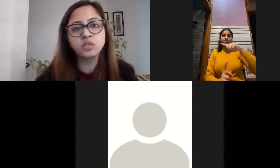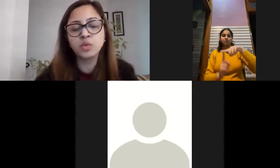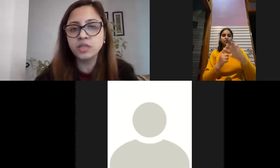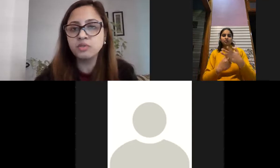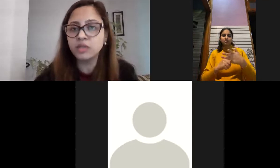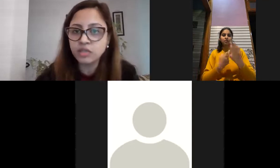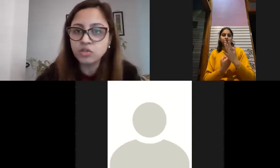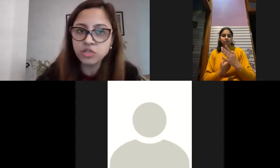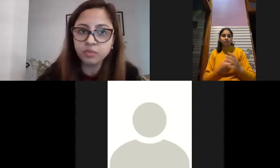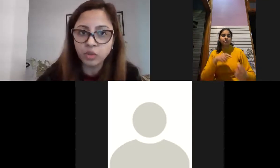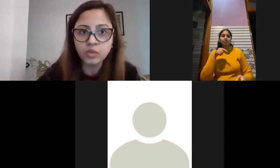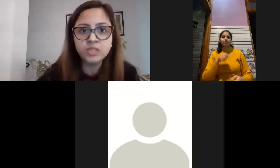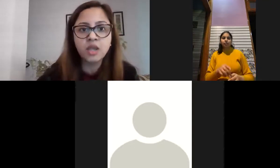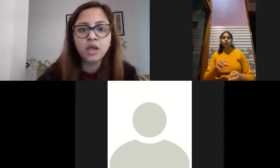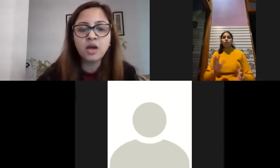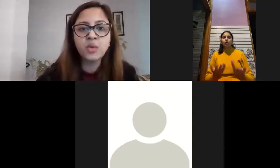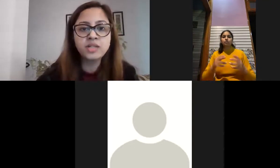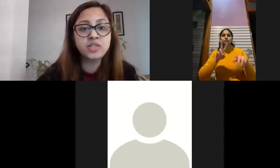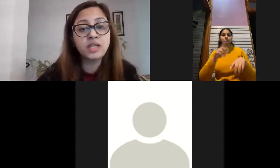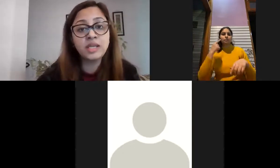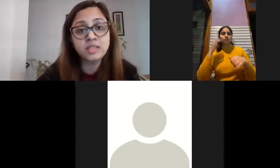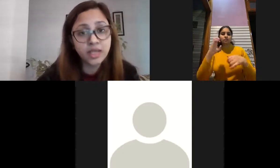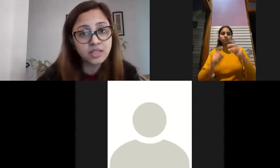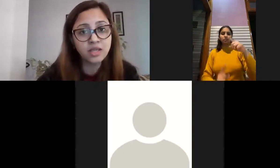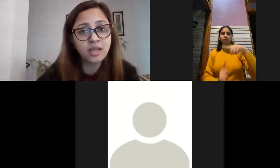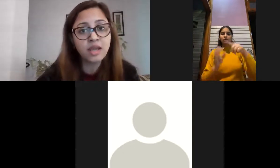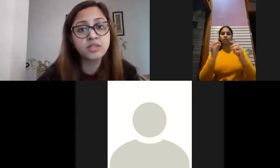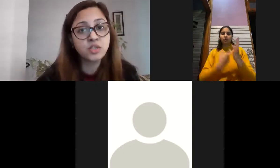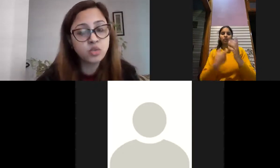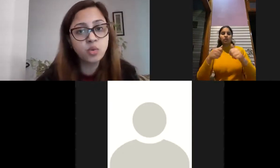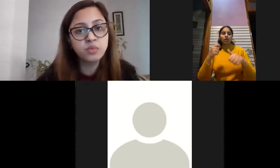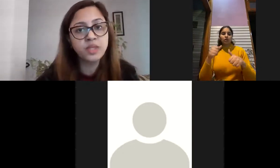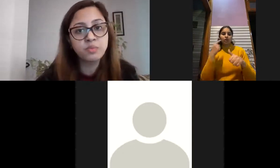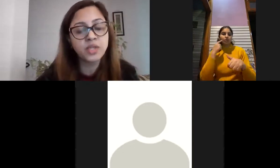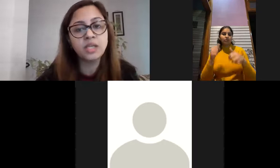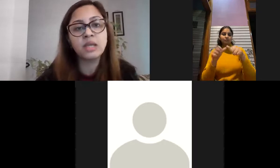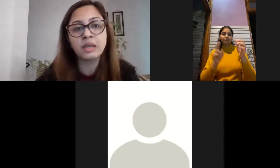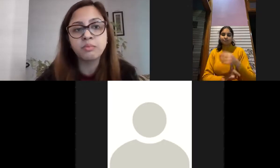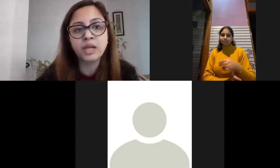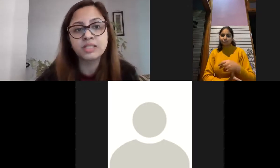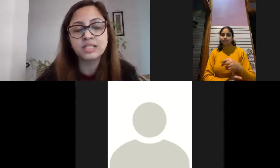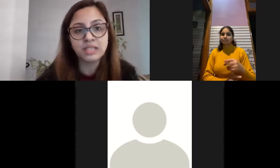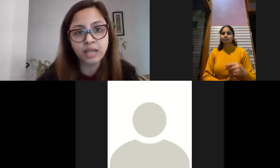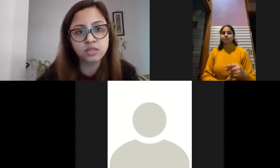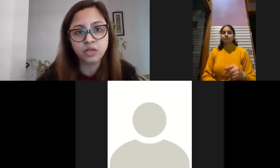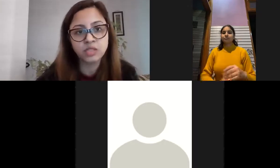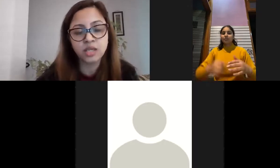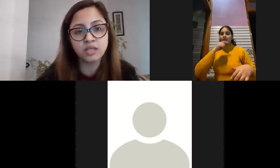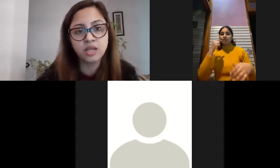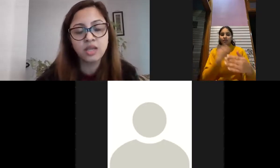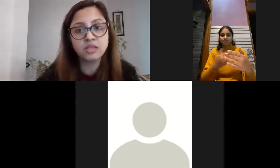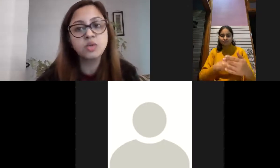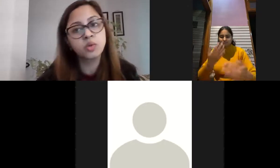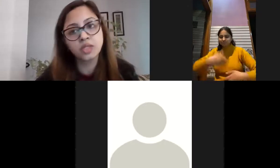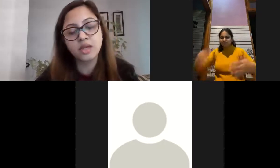their Victorian relationship goals, while she lay dead as a stone with brain and blood scattered